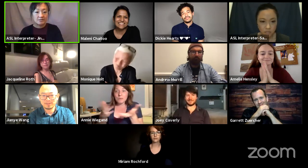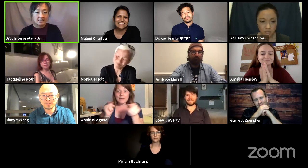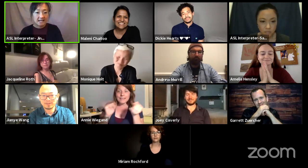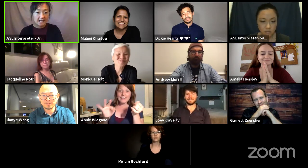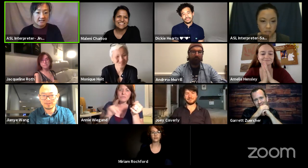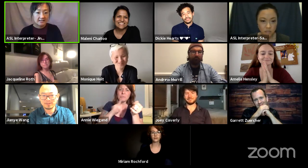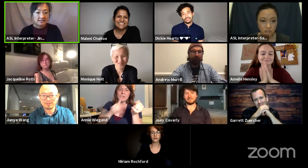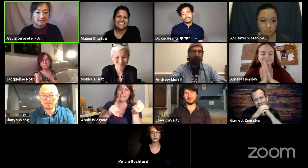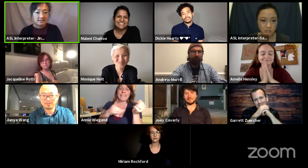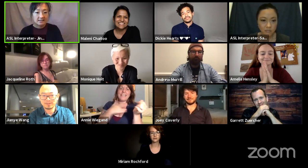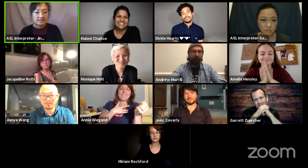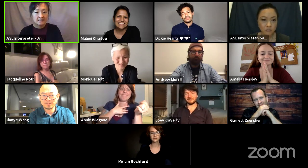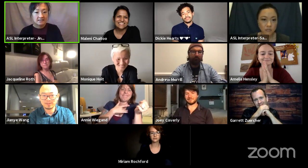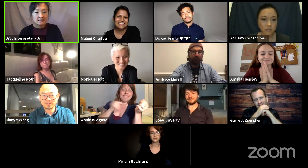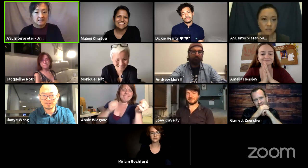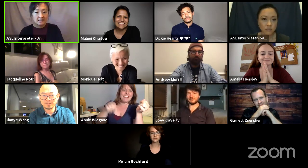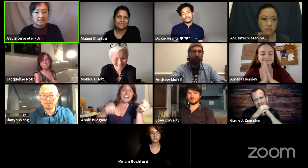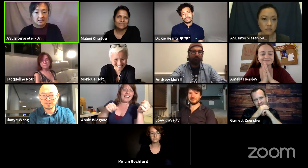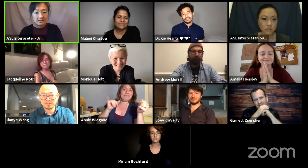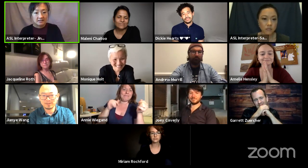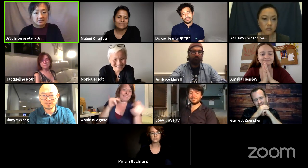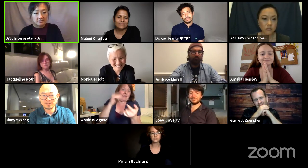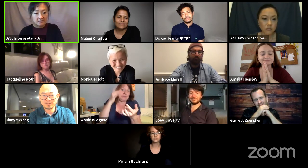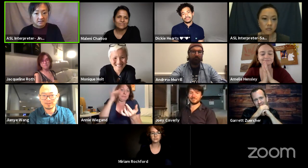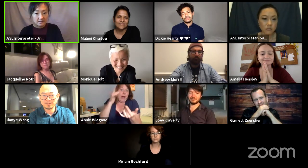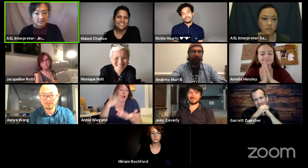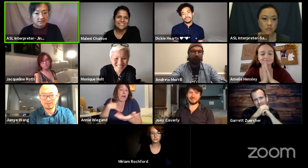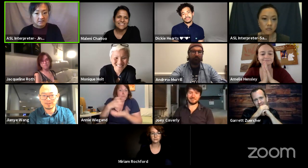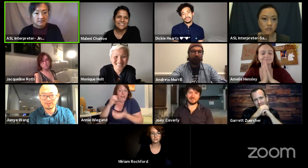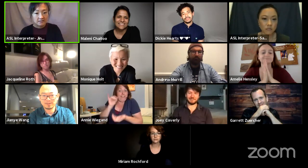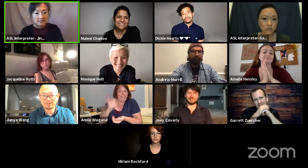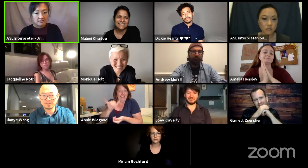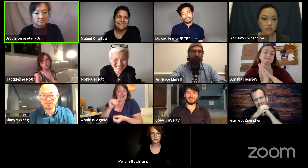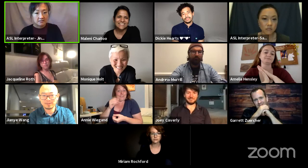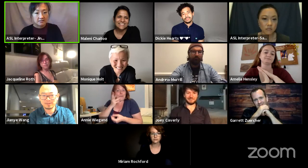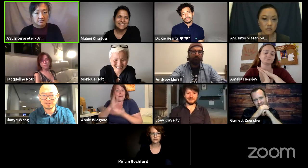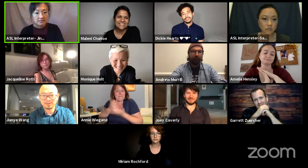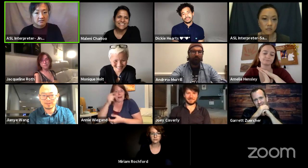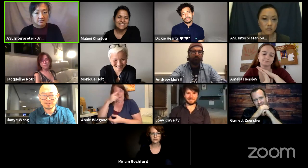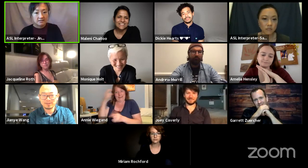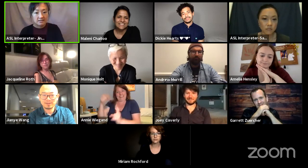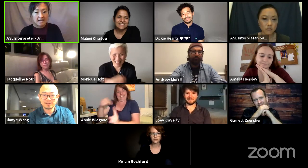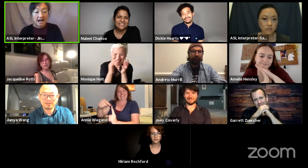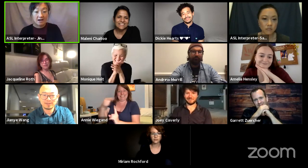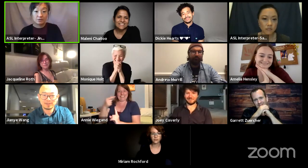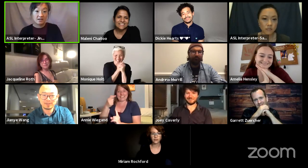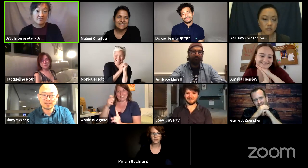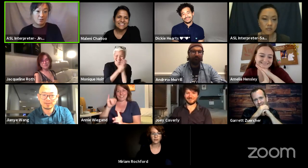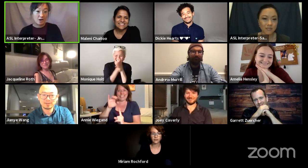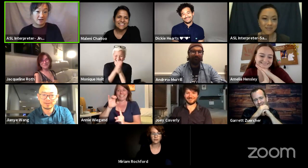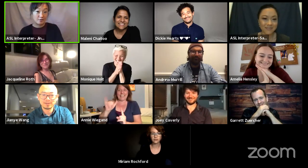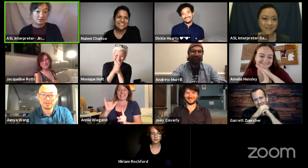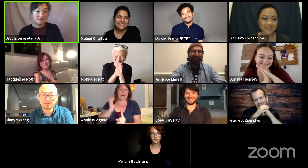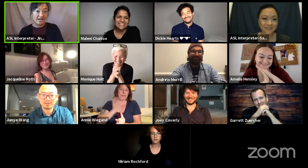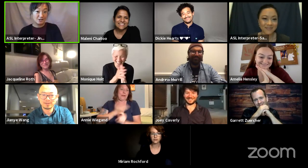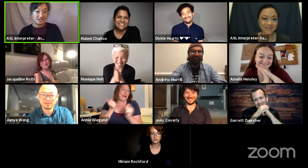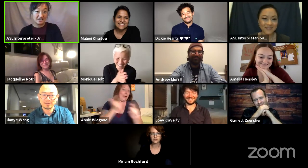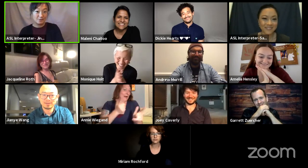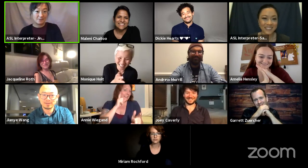saying. Yeah, I would love that wine bottle. I would love that genie in a wine